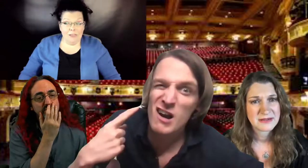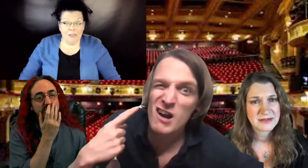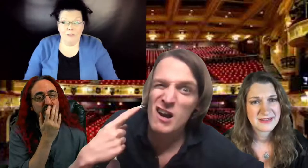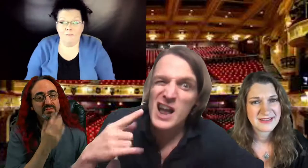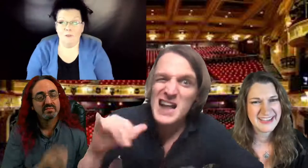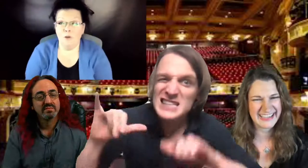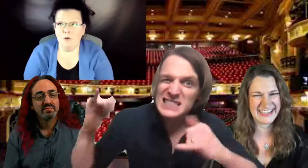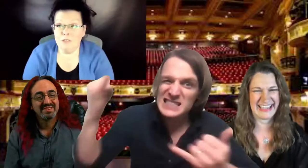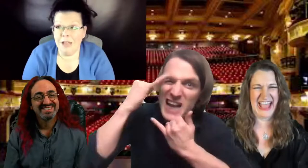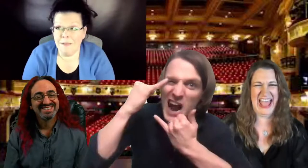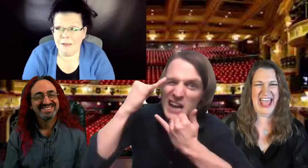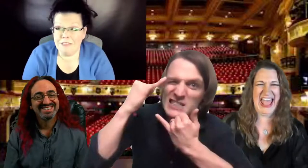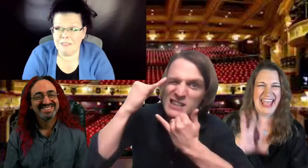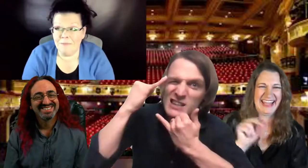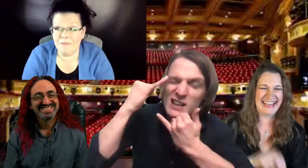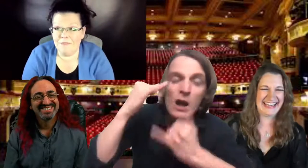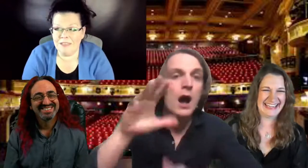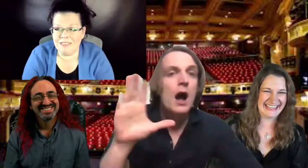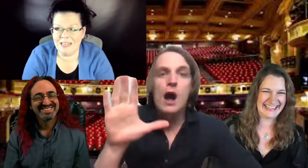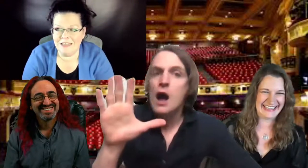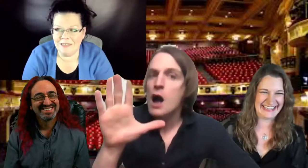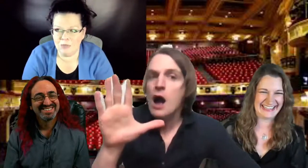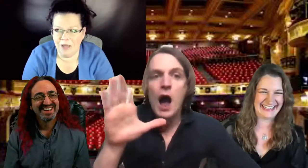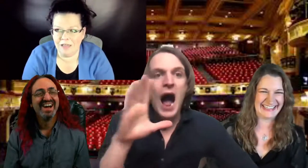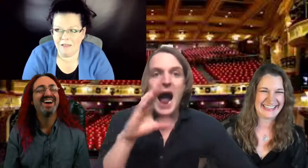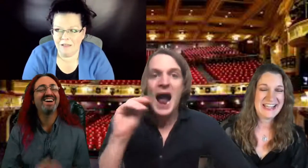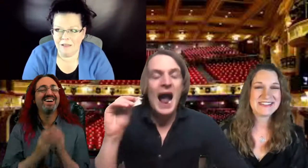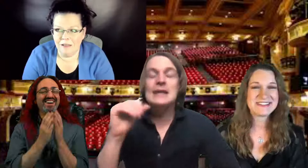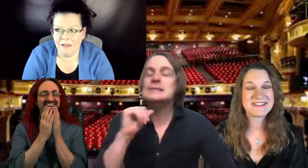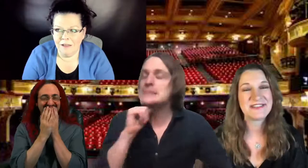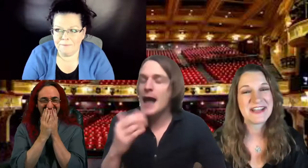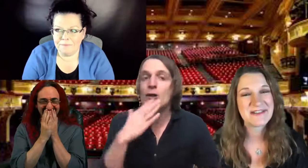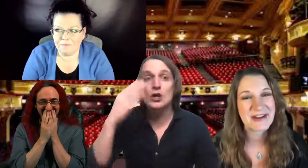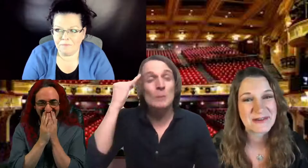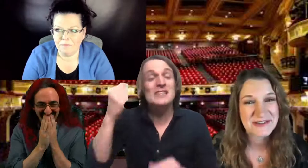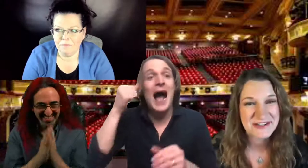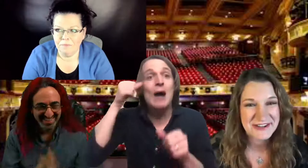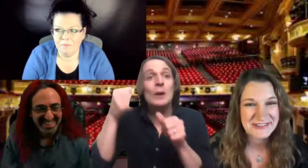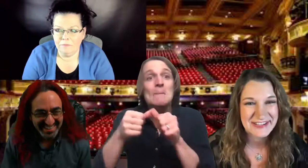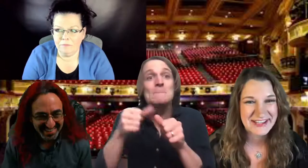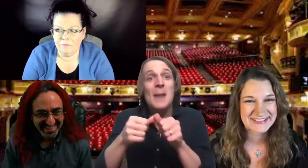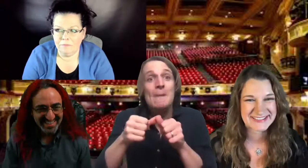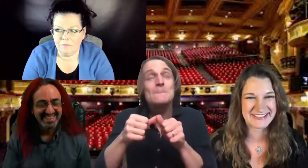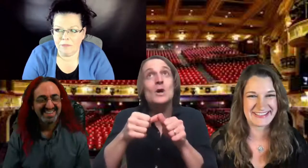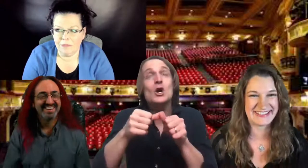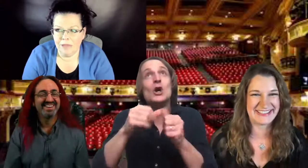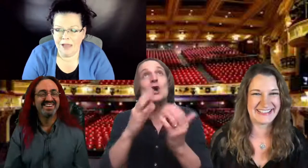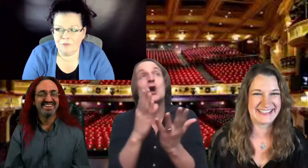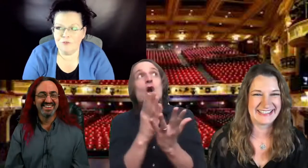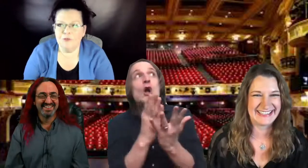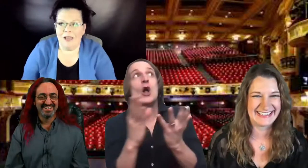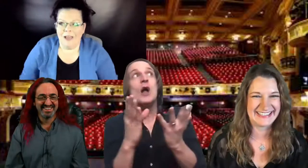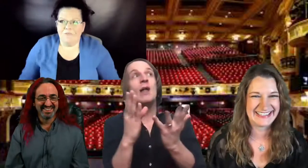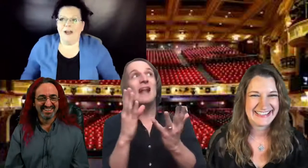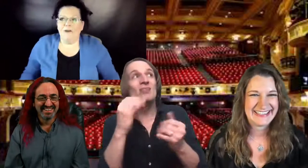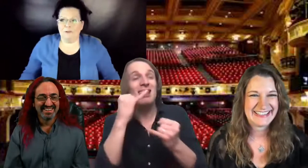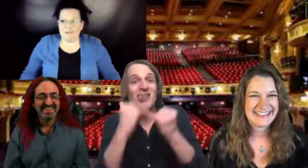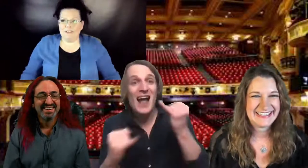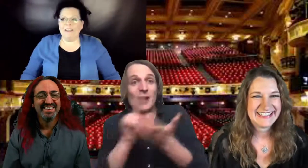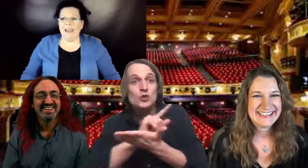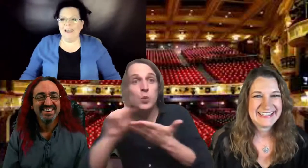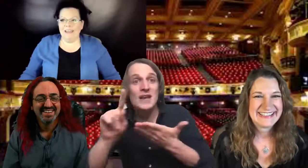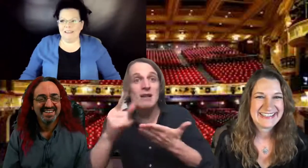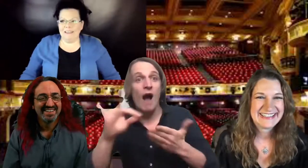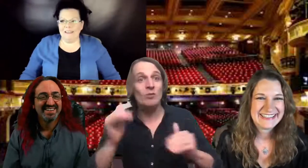in Asia, like for the whole time, my face stayed this way. 2.5 hour show, yes. After